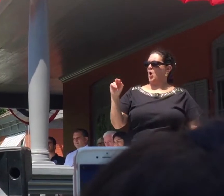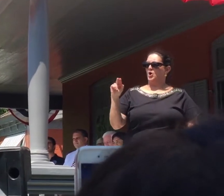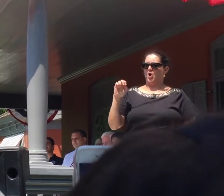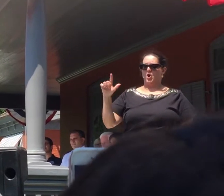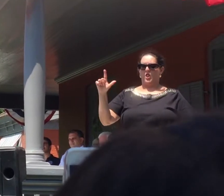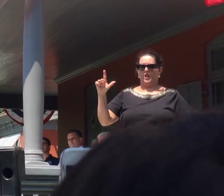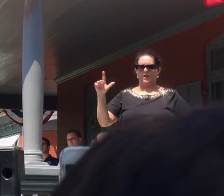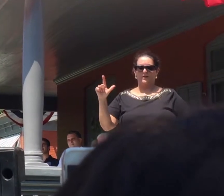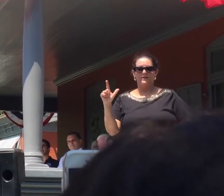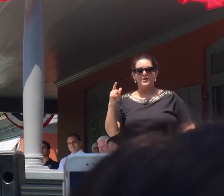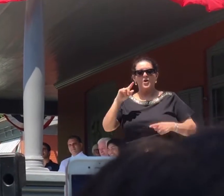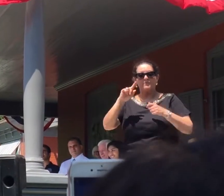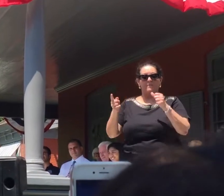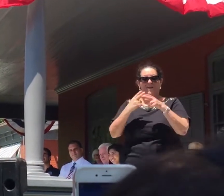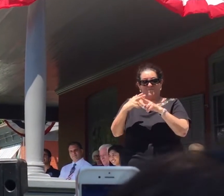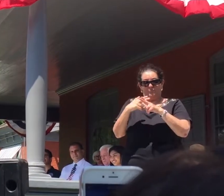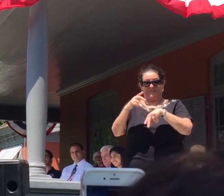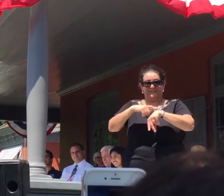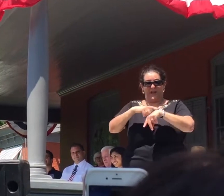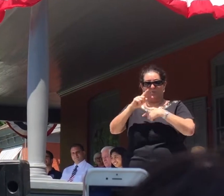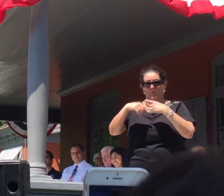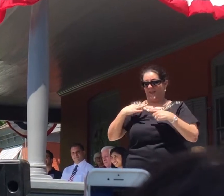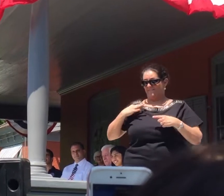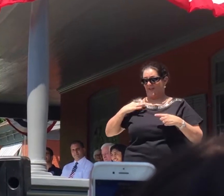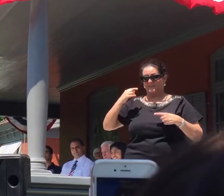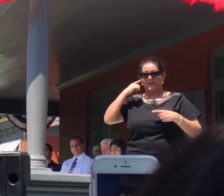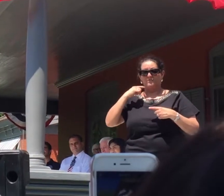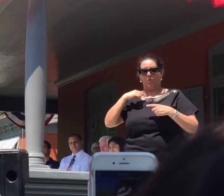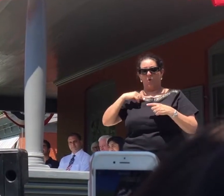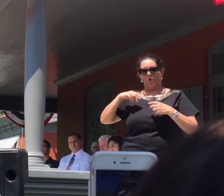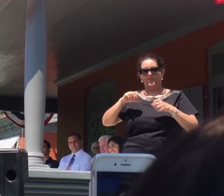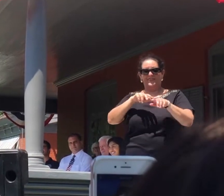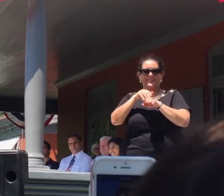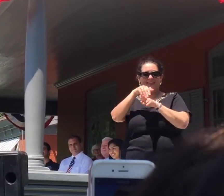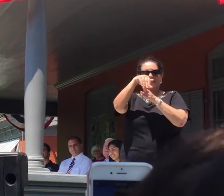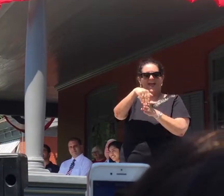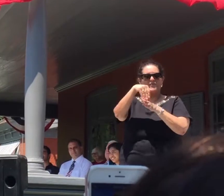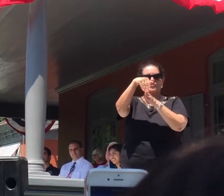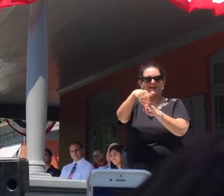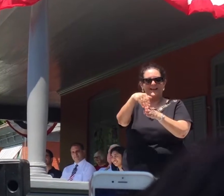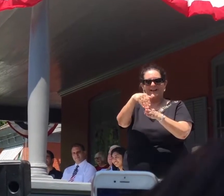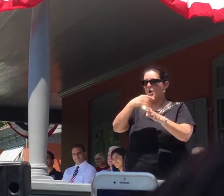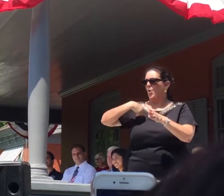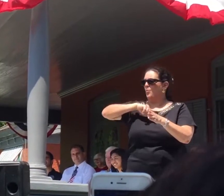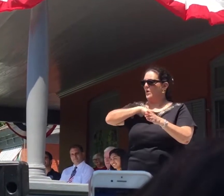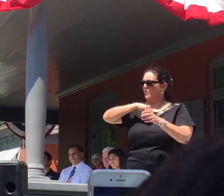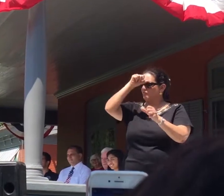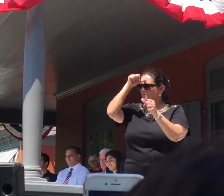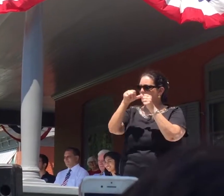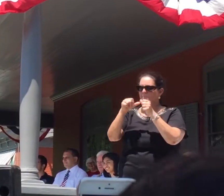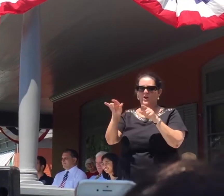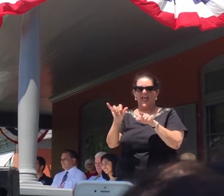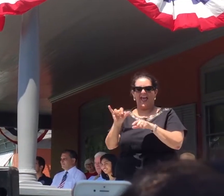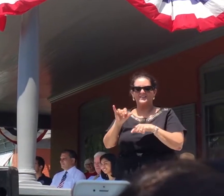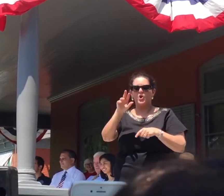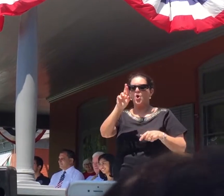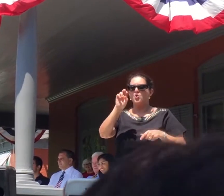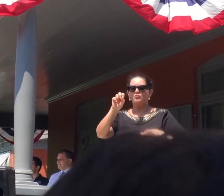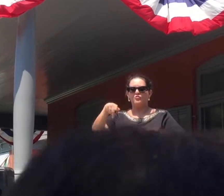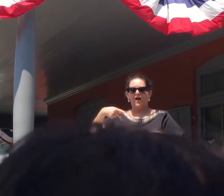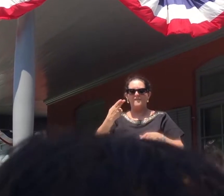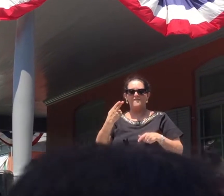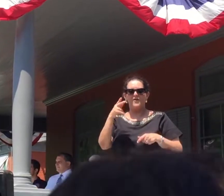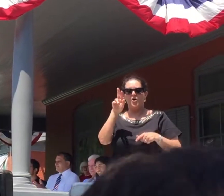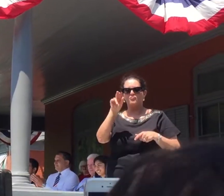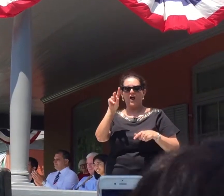my brief time in the 1st United States Volunteer Cavalry, history remembers us as the Rough Riders, so ably kept alive.